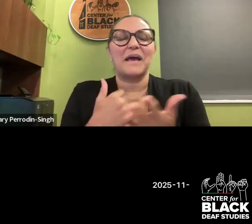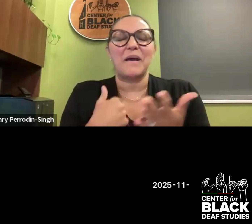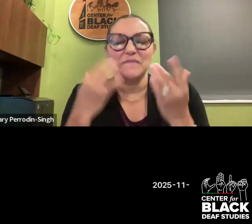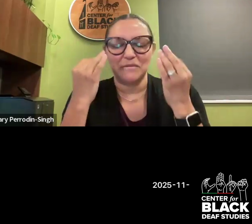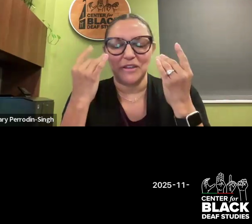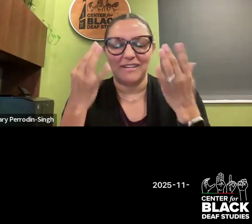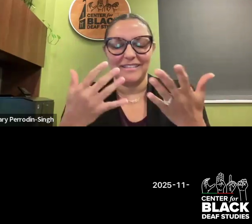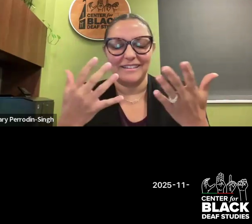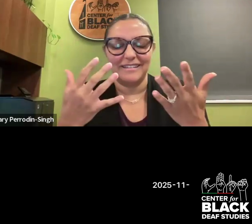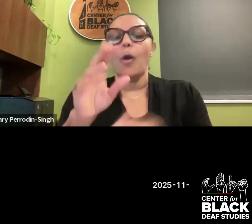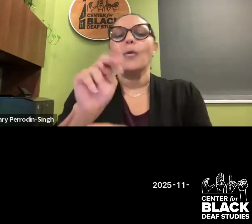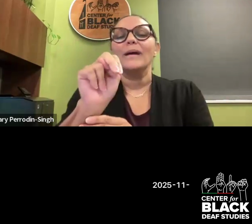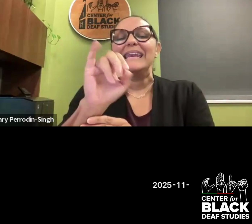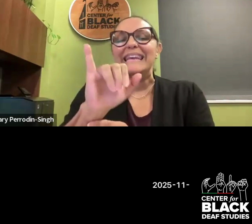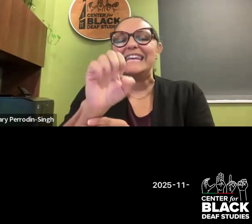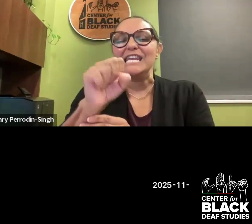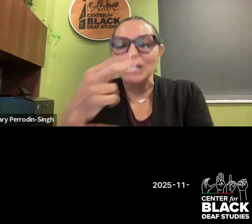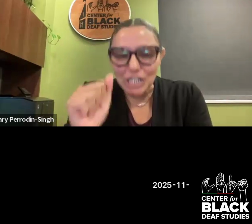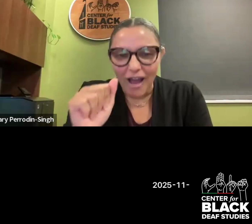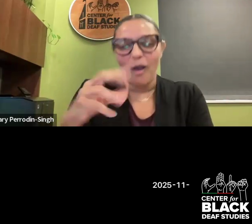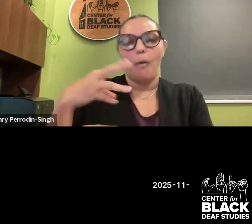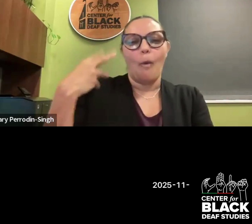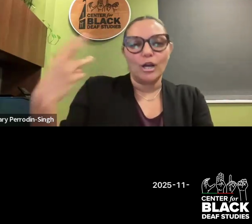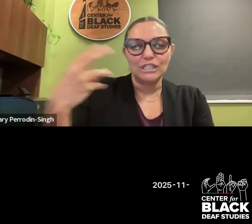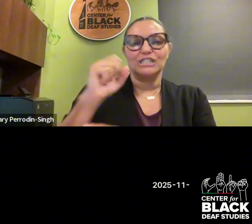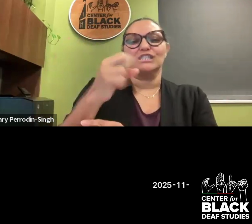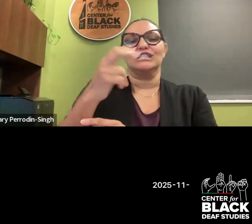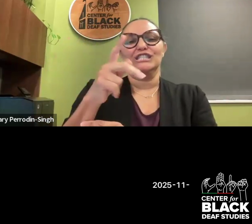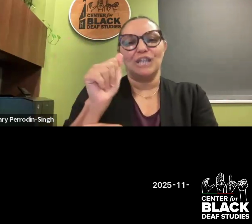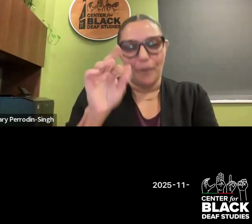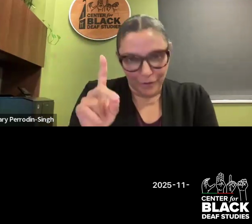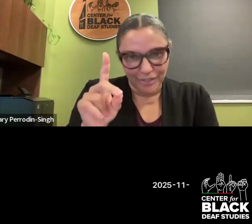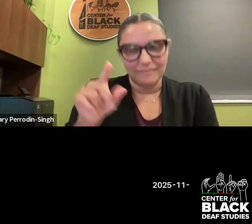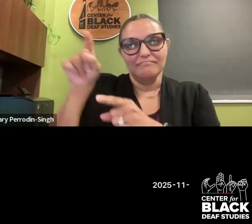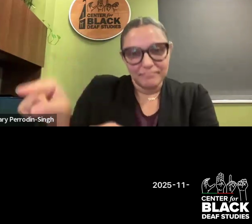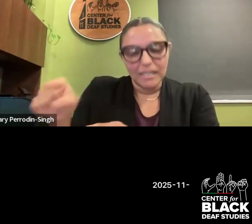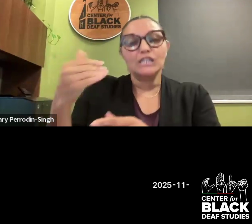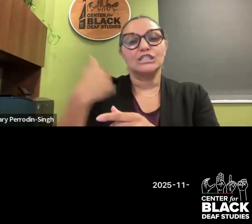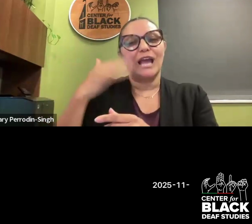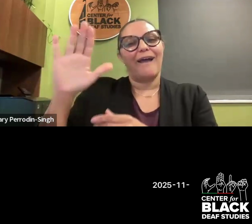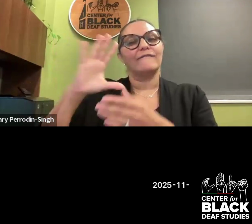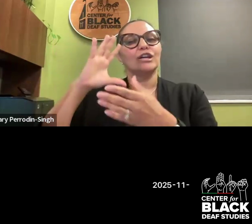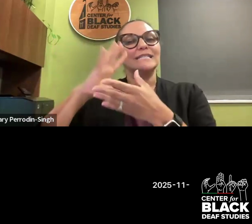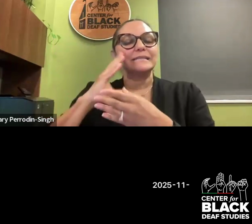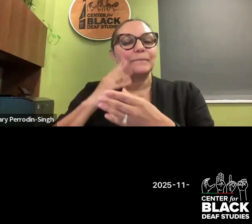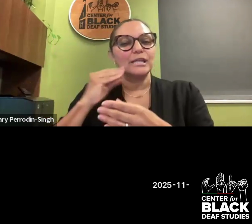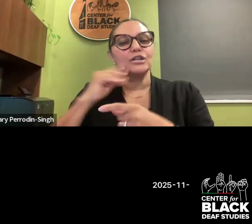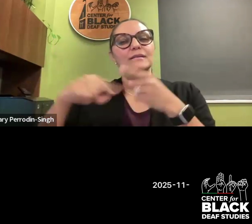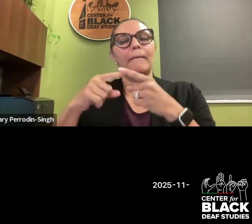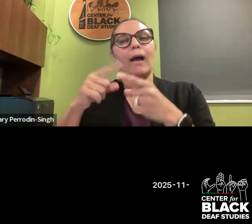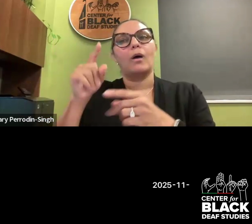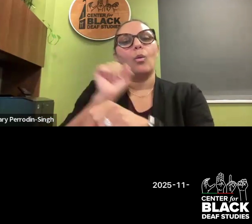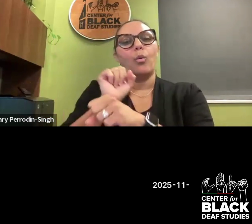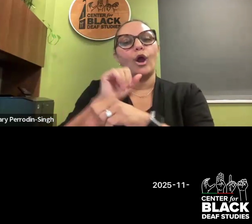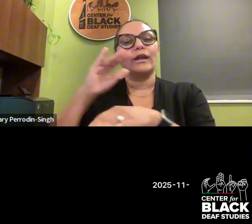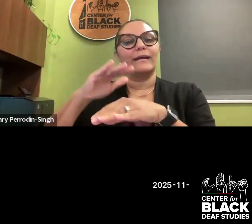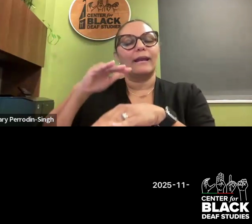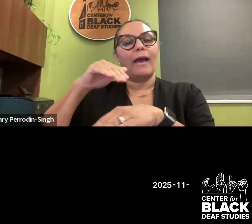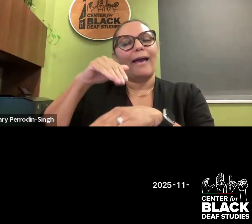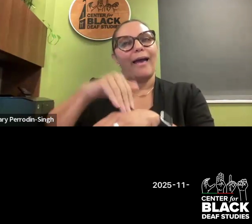Help me, please. Nisha Washington Shepherd. There we go. And so Nisha has shared